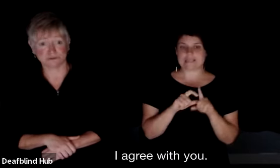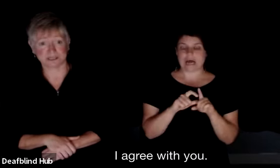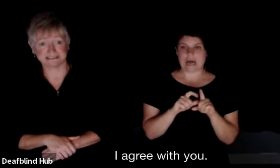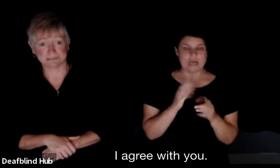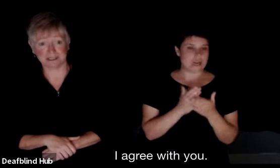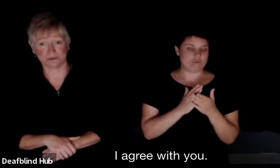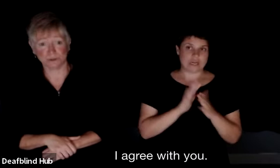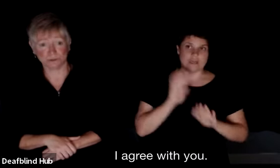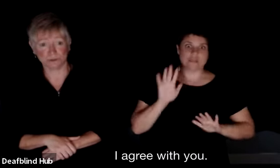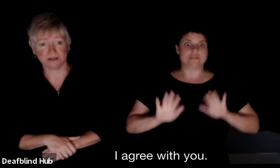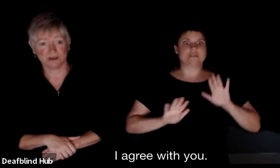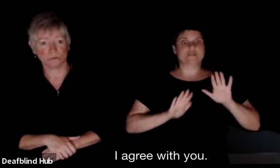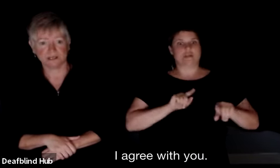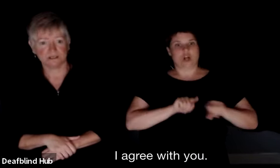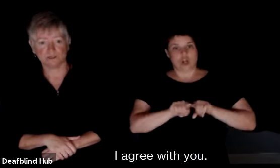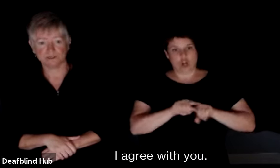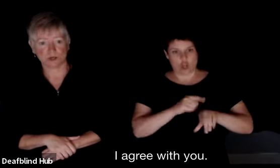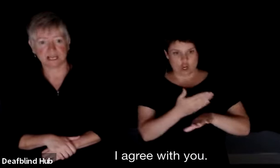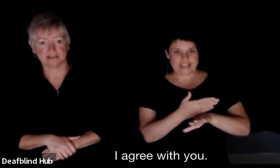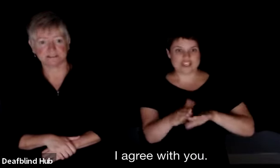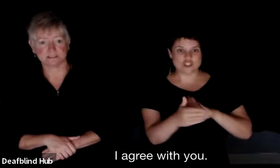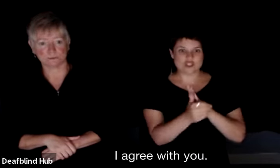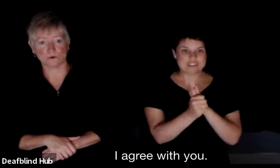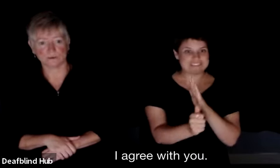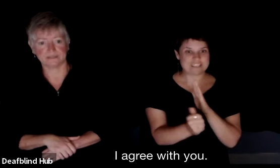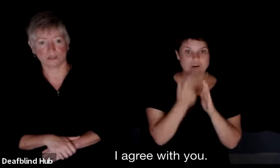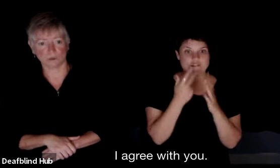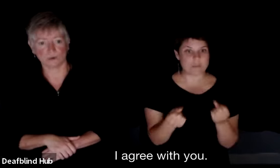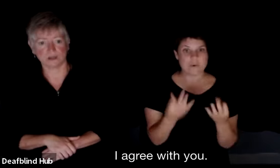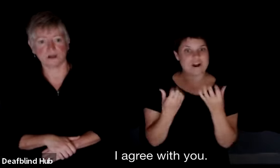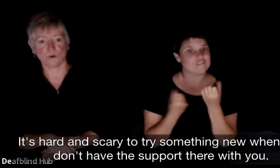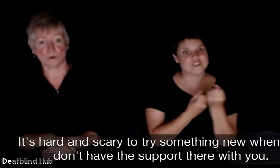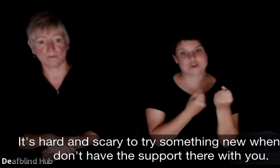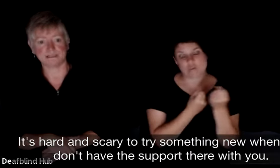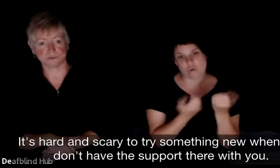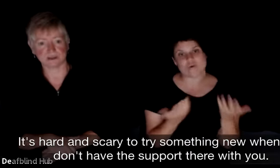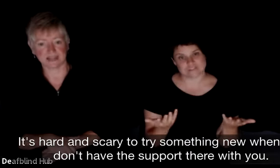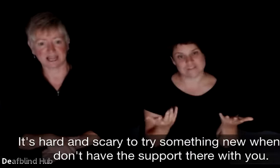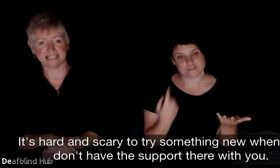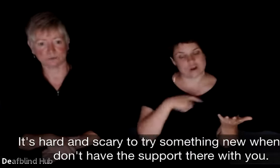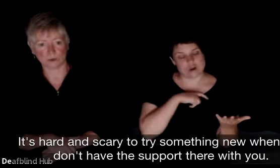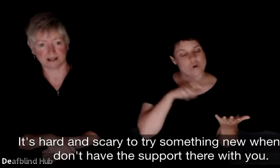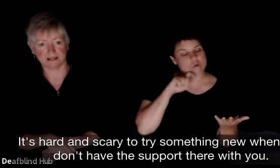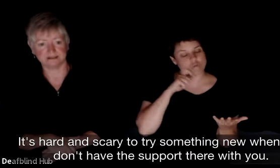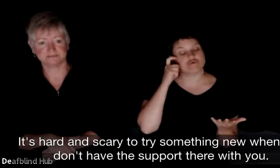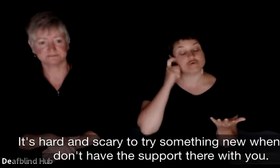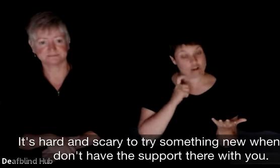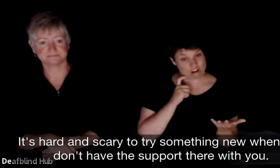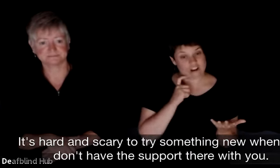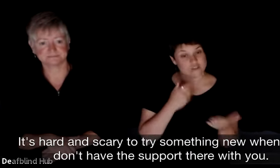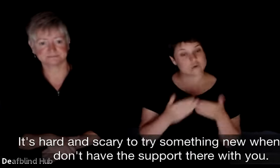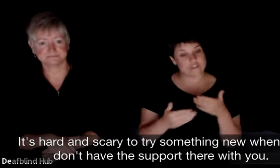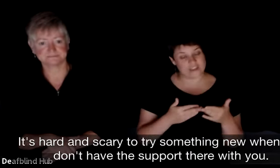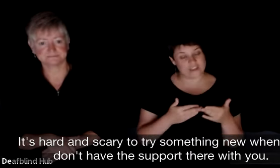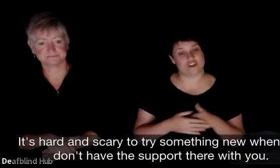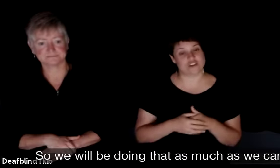something new when you don't have the support there with you. So we will be doing that as much as we can. And it